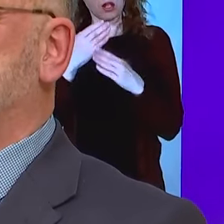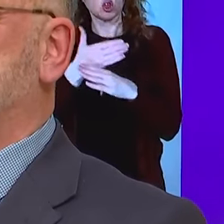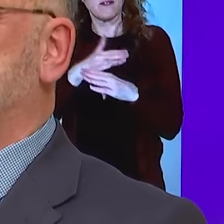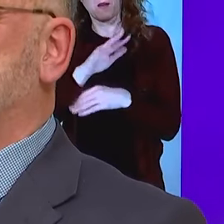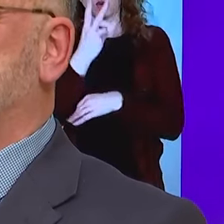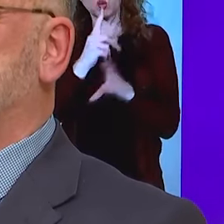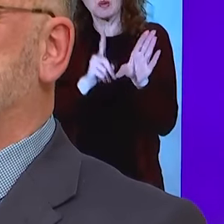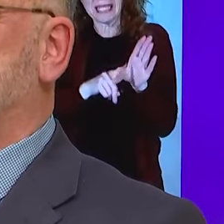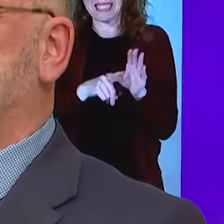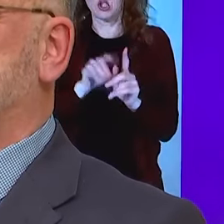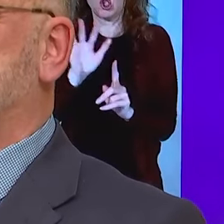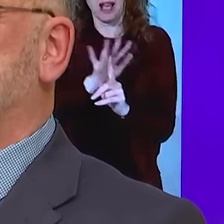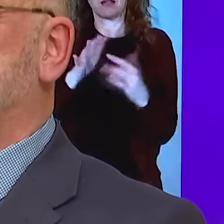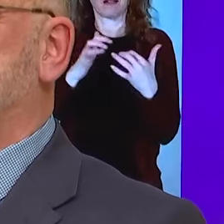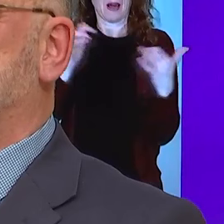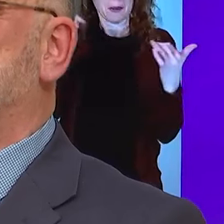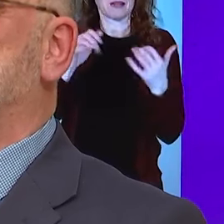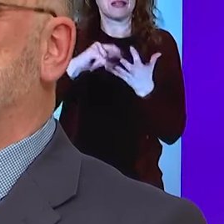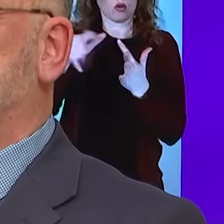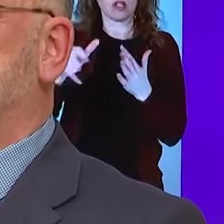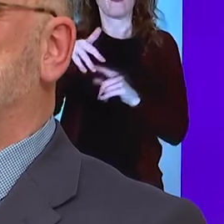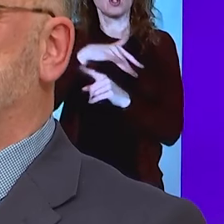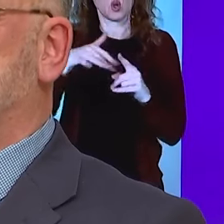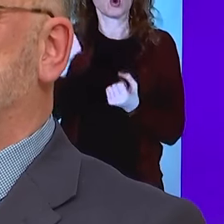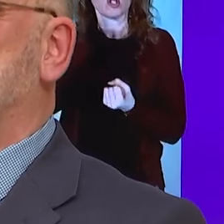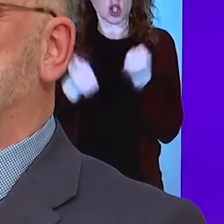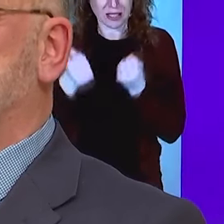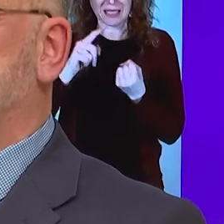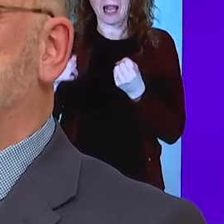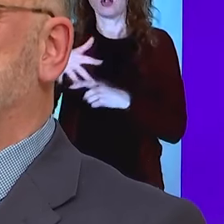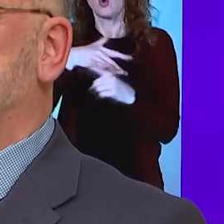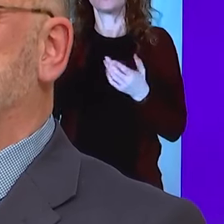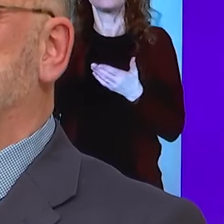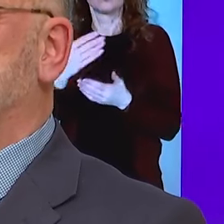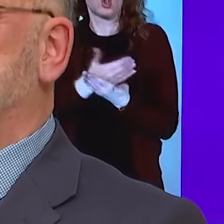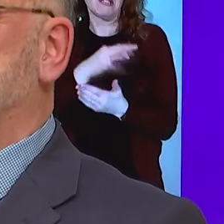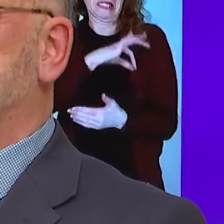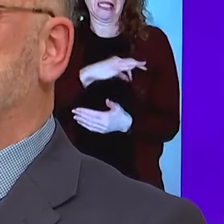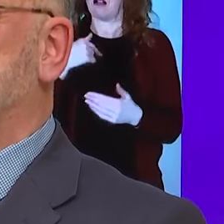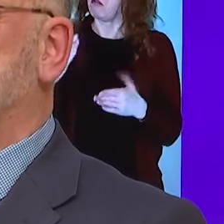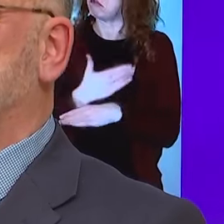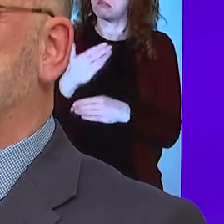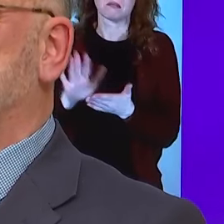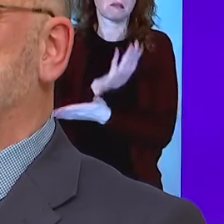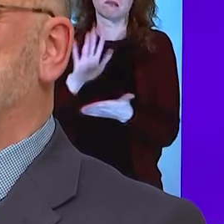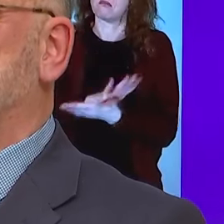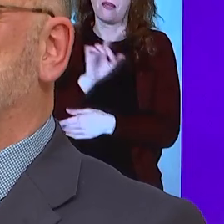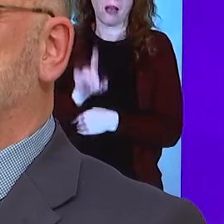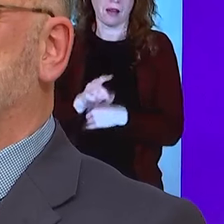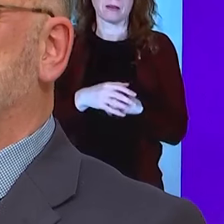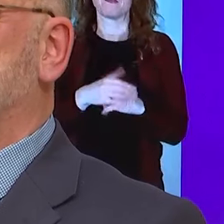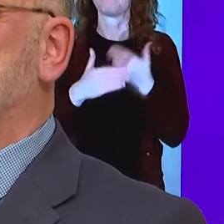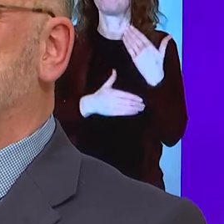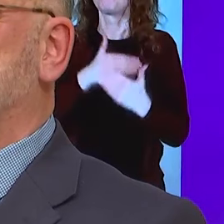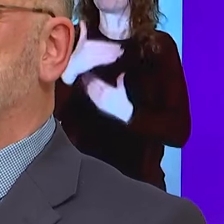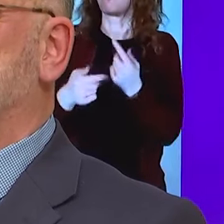Shadow Cabinet Secretary for Social Justice and Social Security, a position I very much enjoyed. I was then appointed